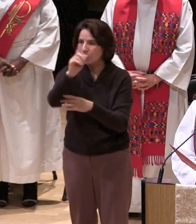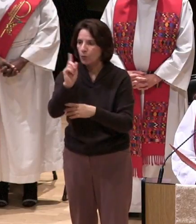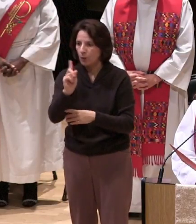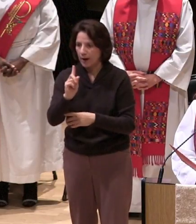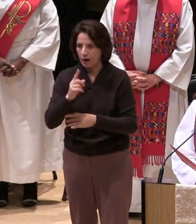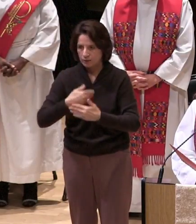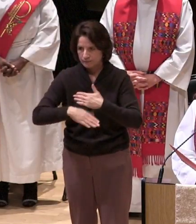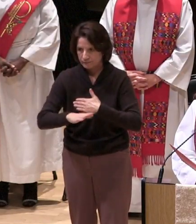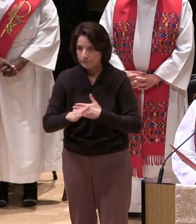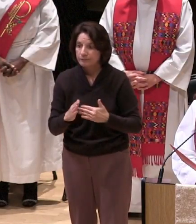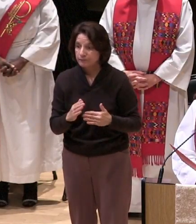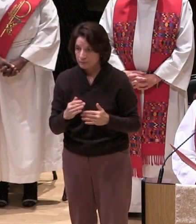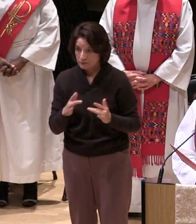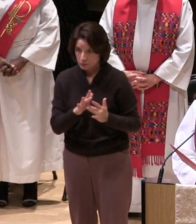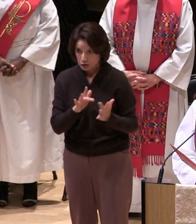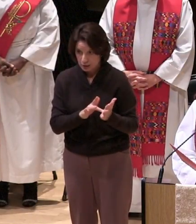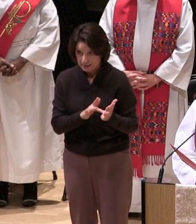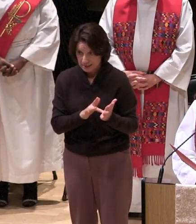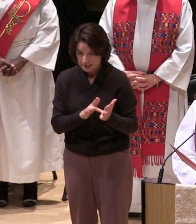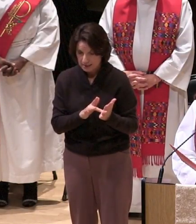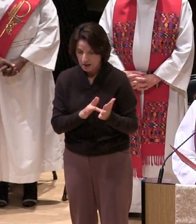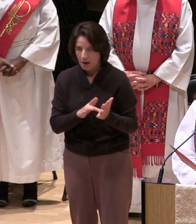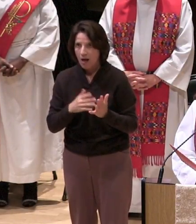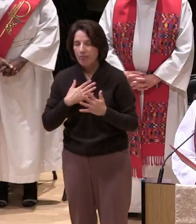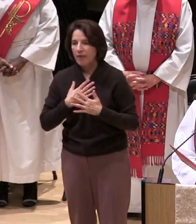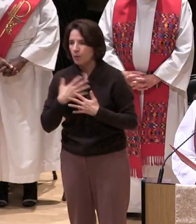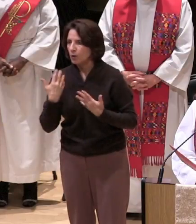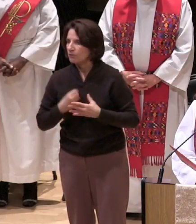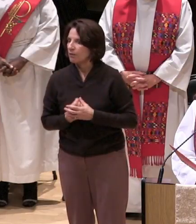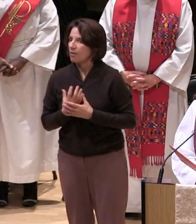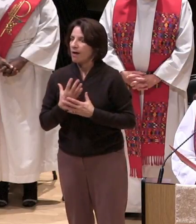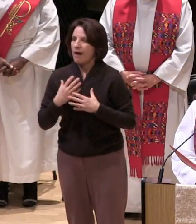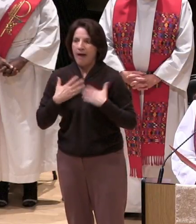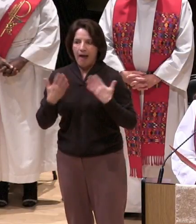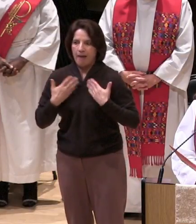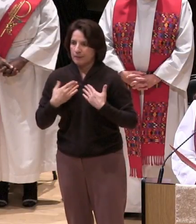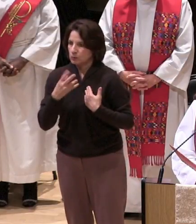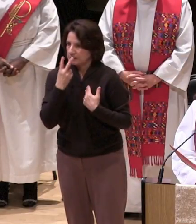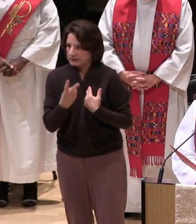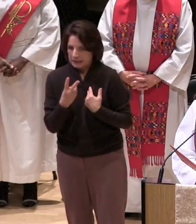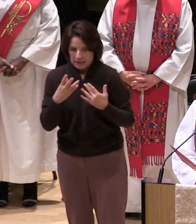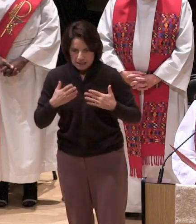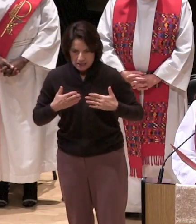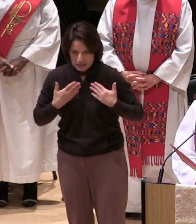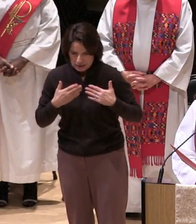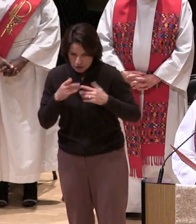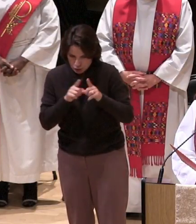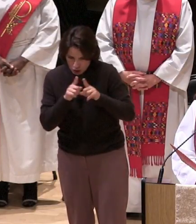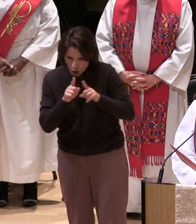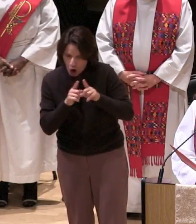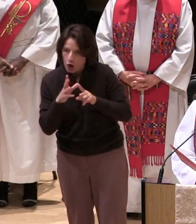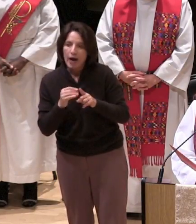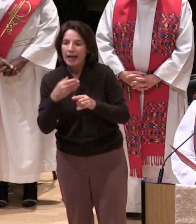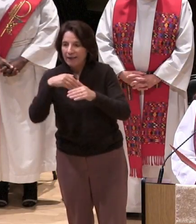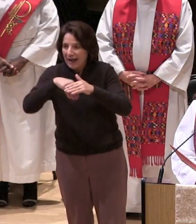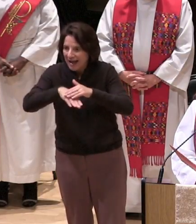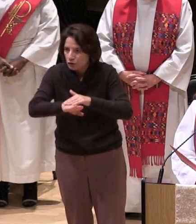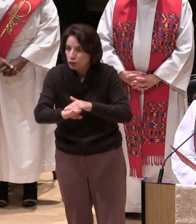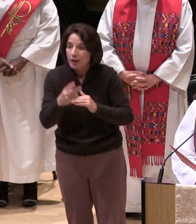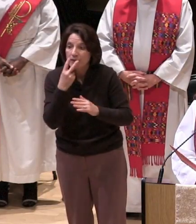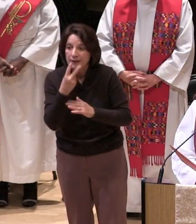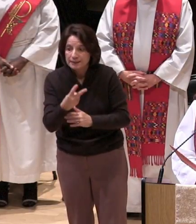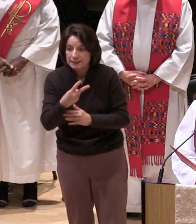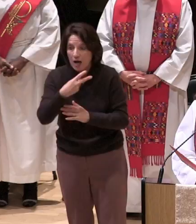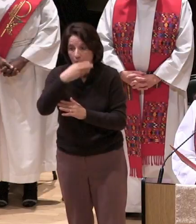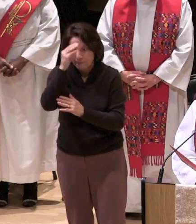was. They were overjoyed at seeing the star, and on entering the house, they saw the child with Mary, his mother.